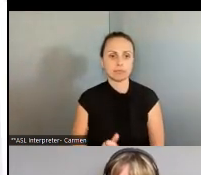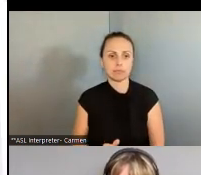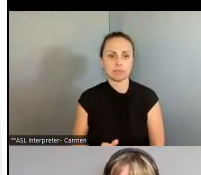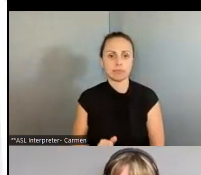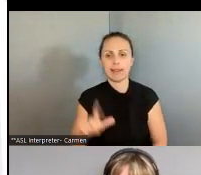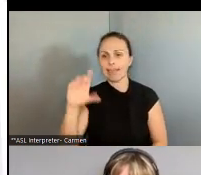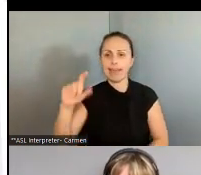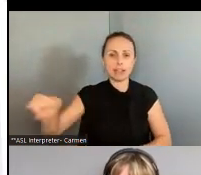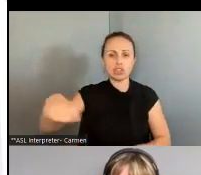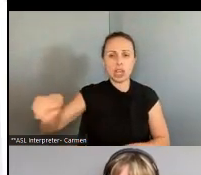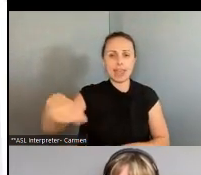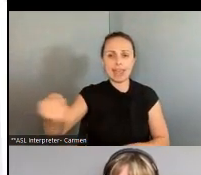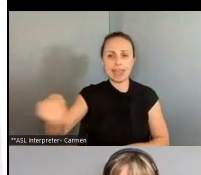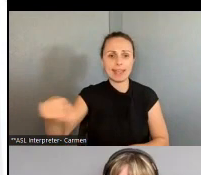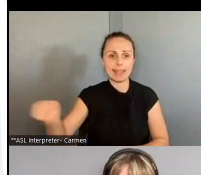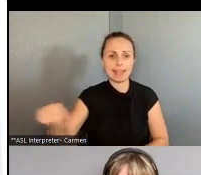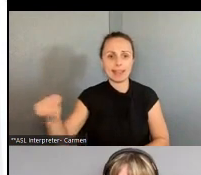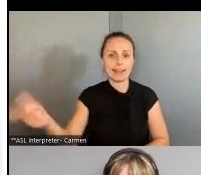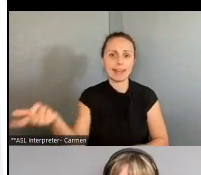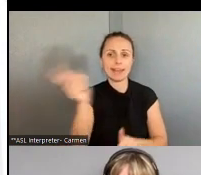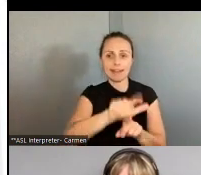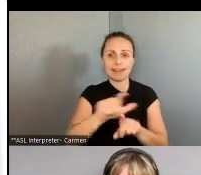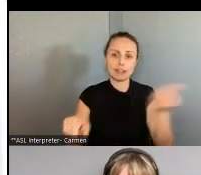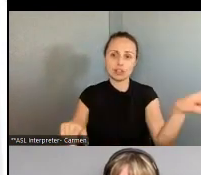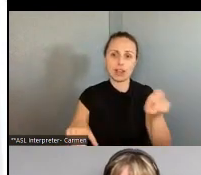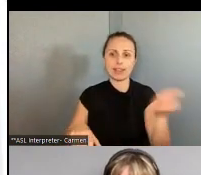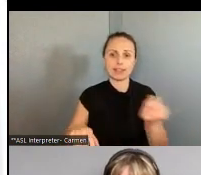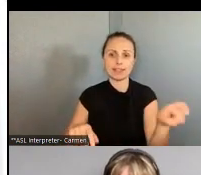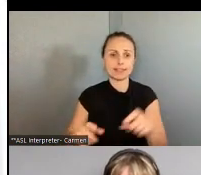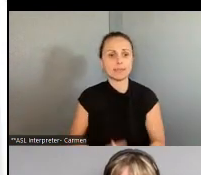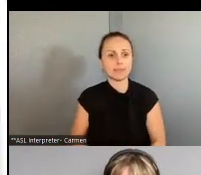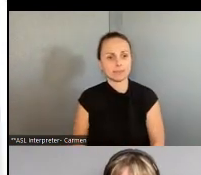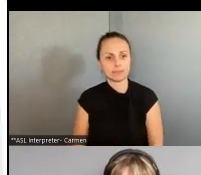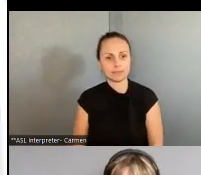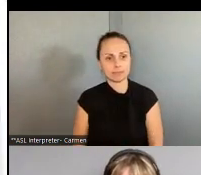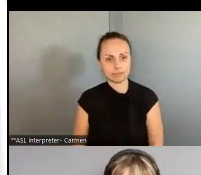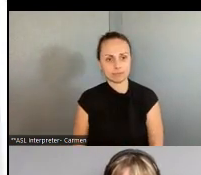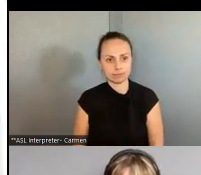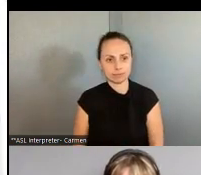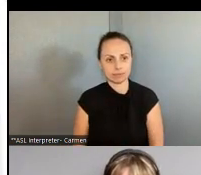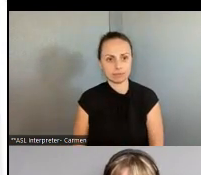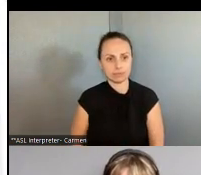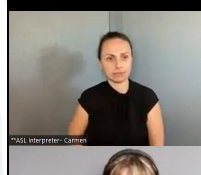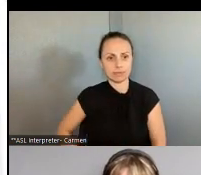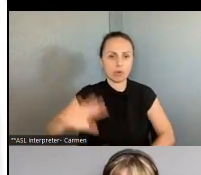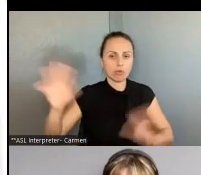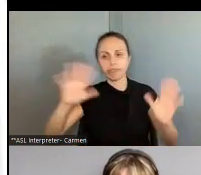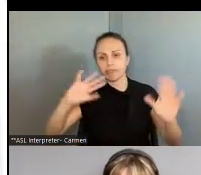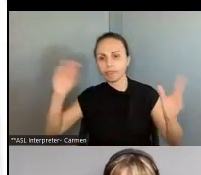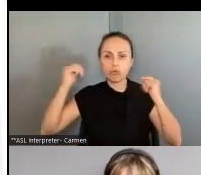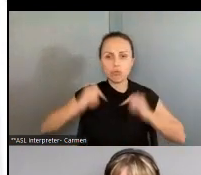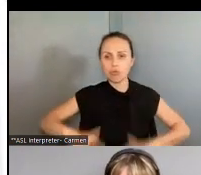leg. And we're gonna shake the other leg. And we're gonna shake our whole body.